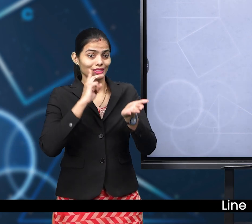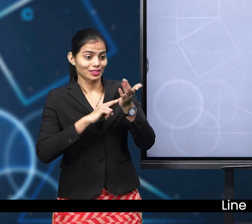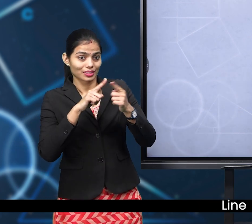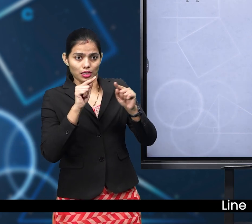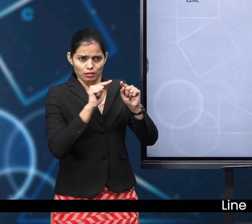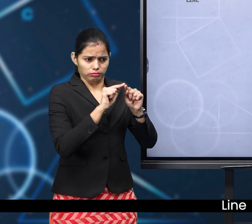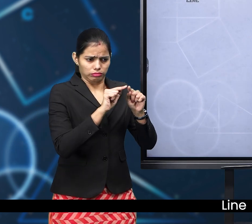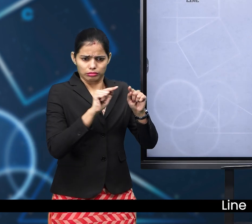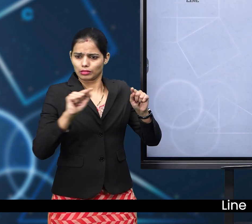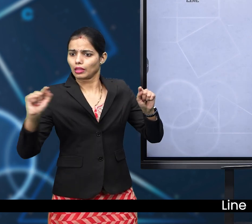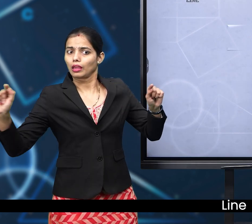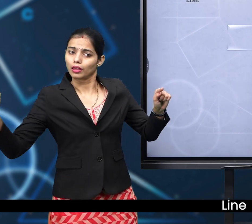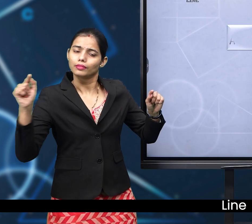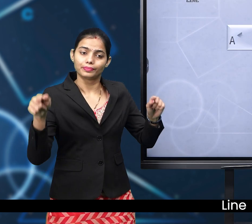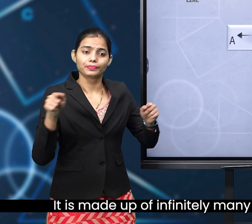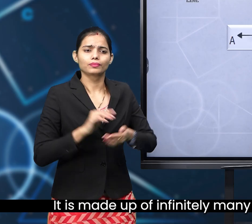Line.